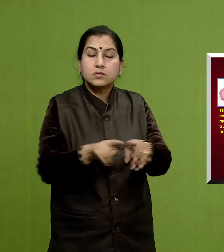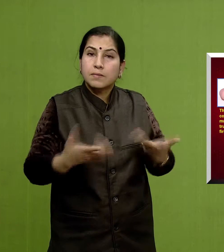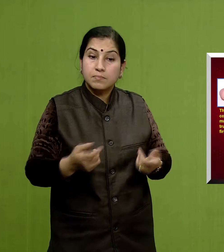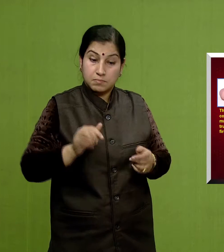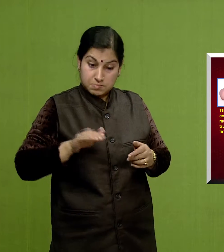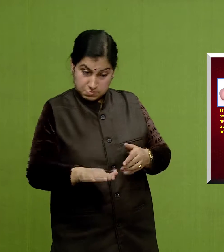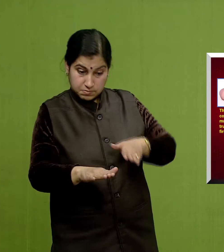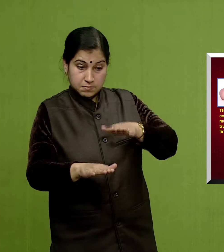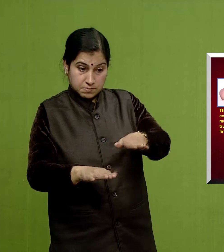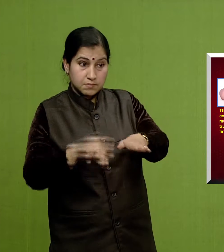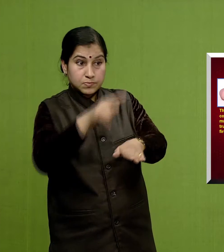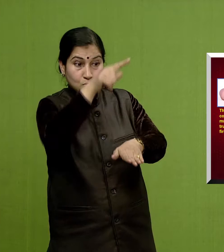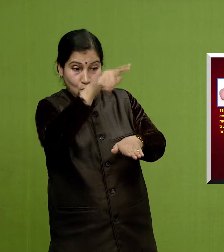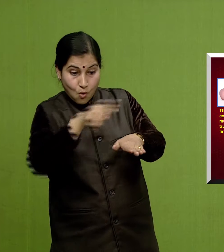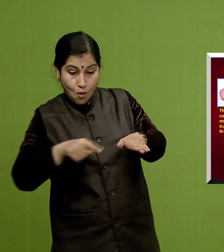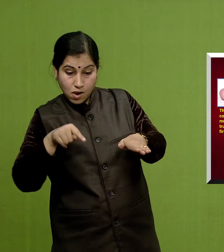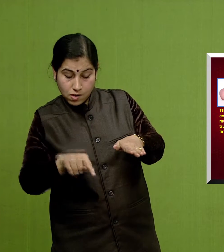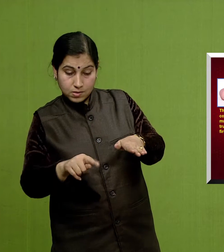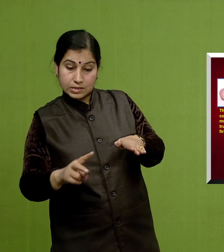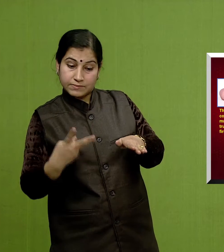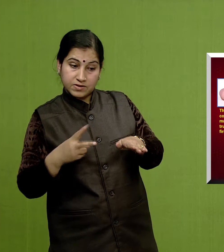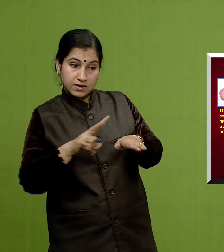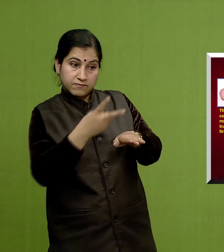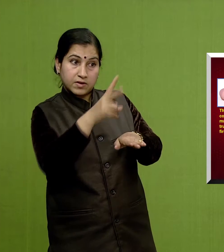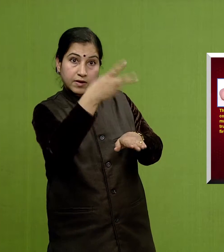stage has certain unique characteristics.